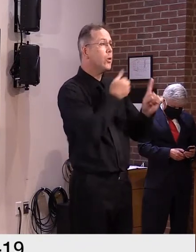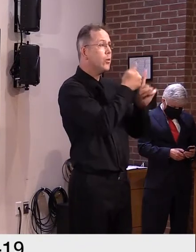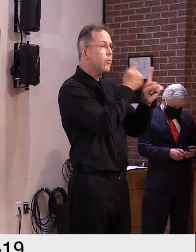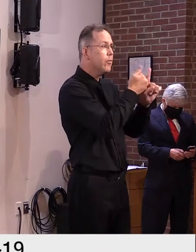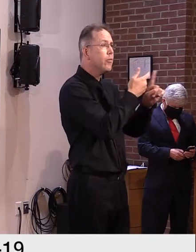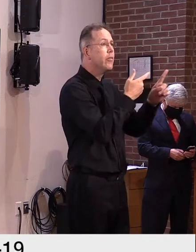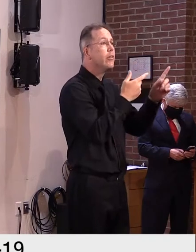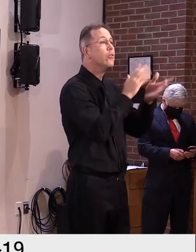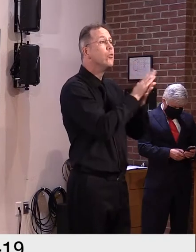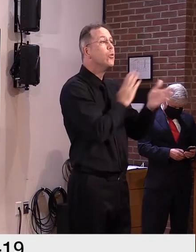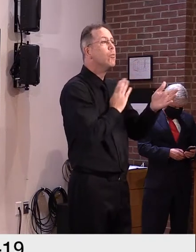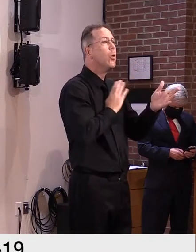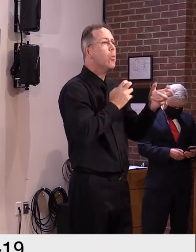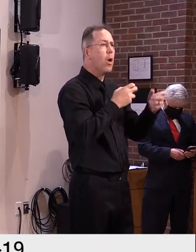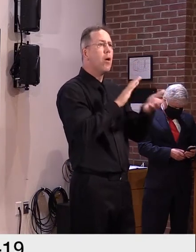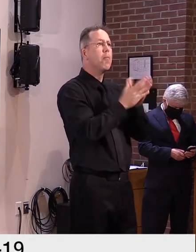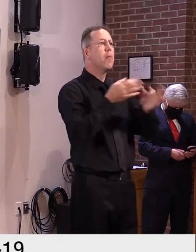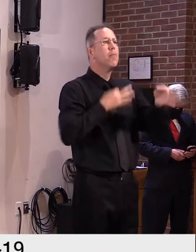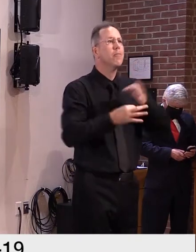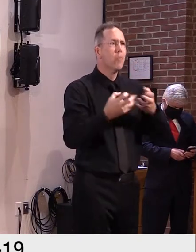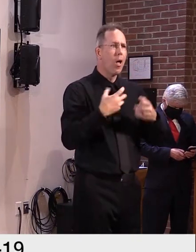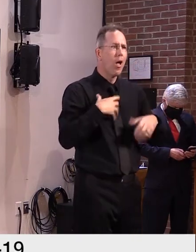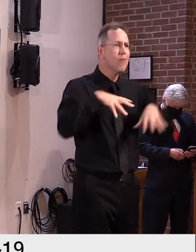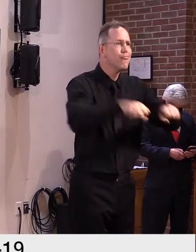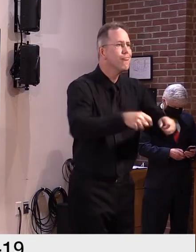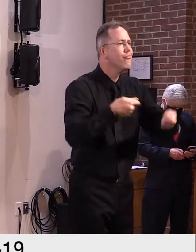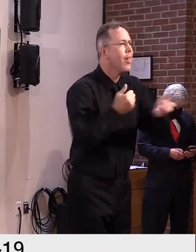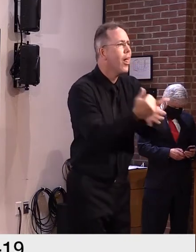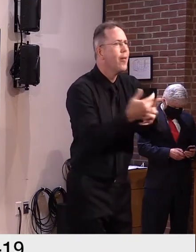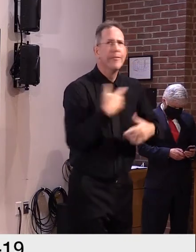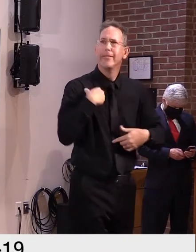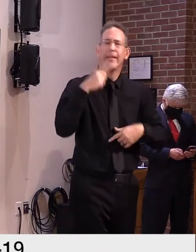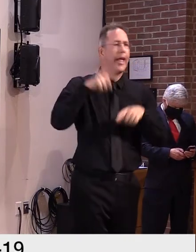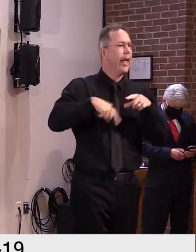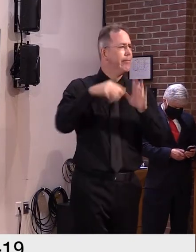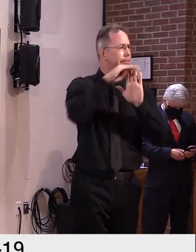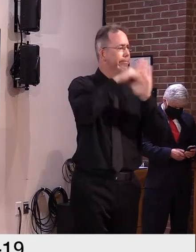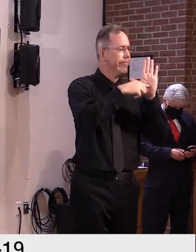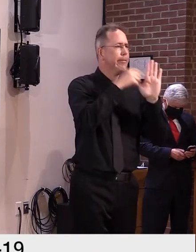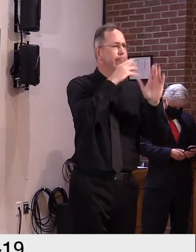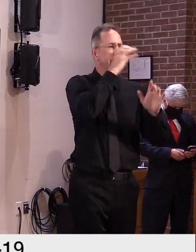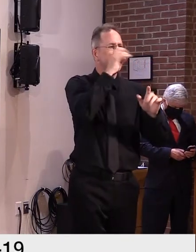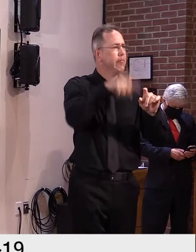but I'm confident we have the plans in place to be as responsive as possible.